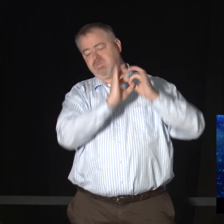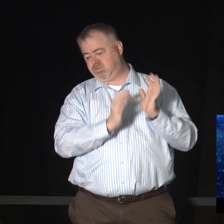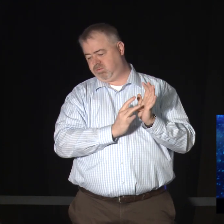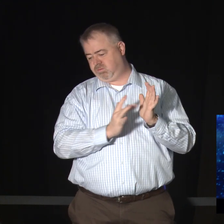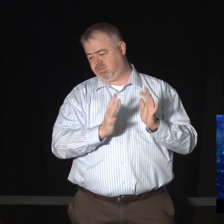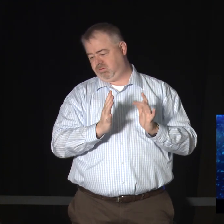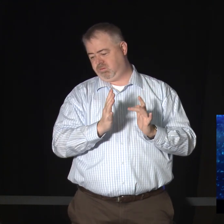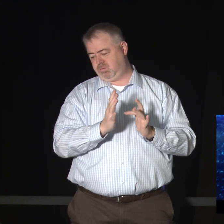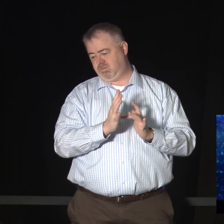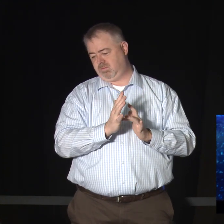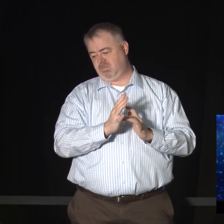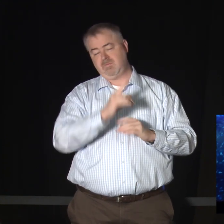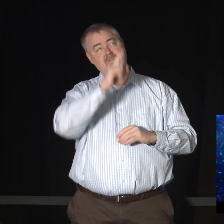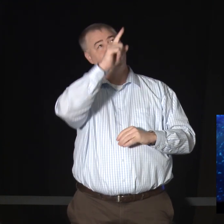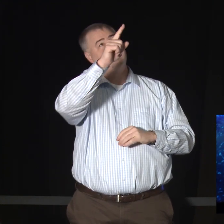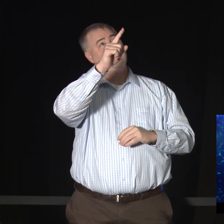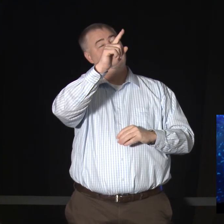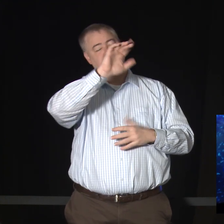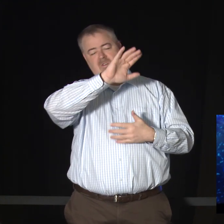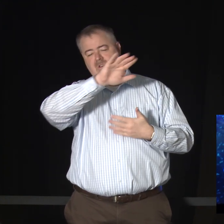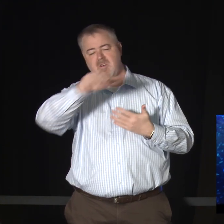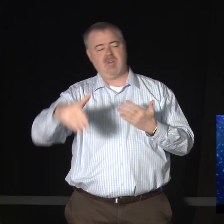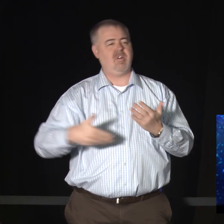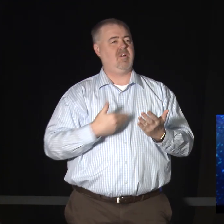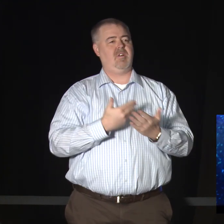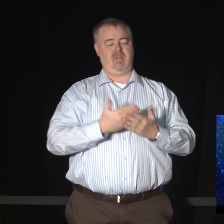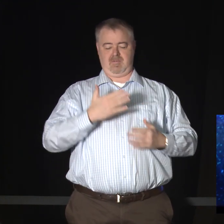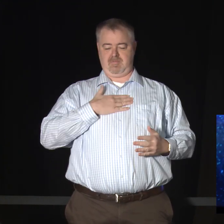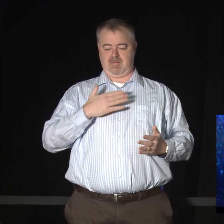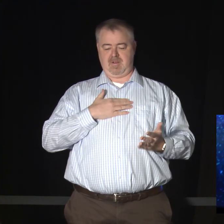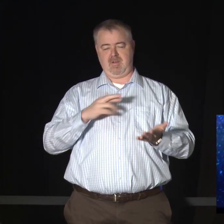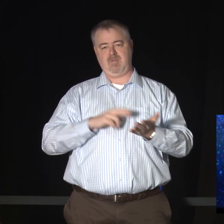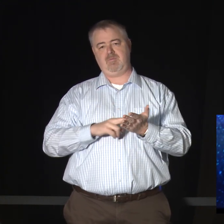Jesus, who is all my